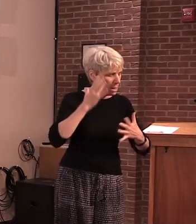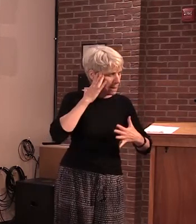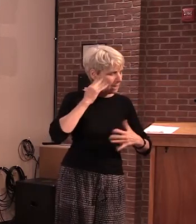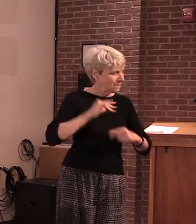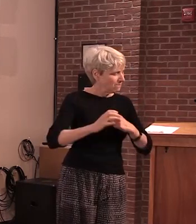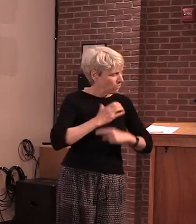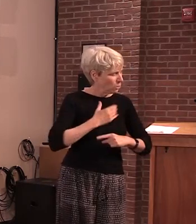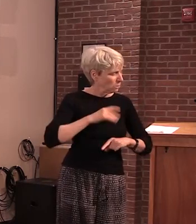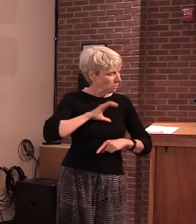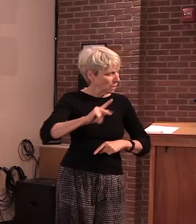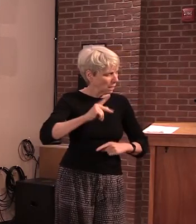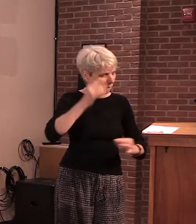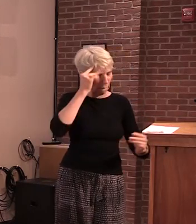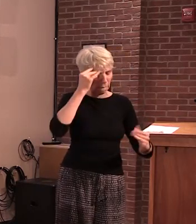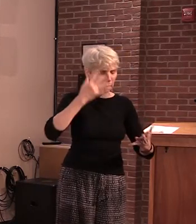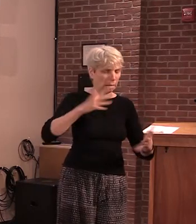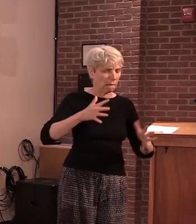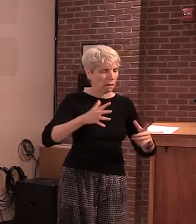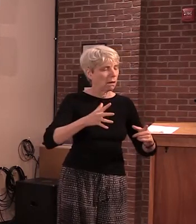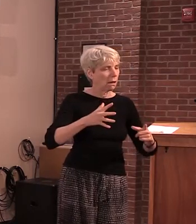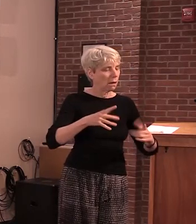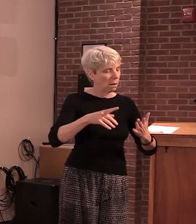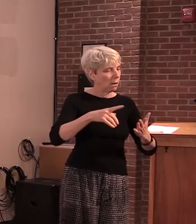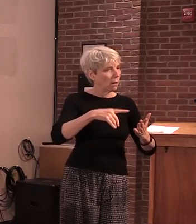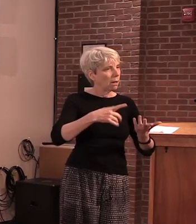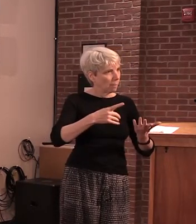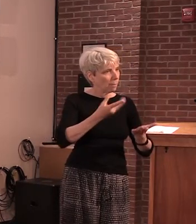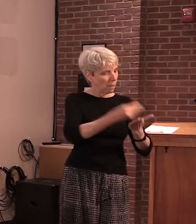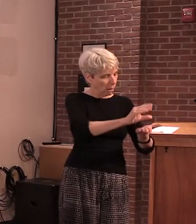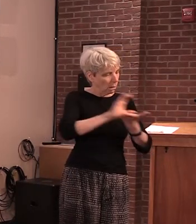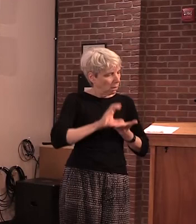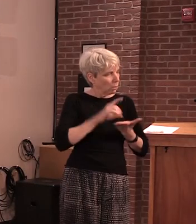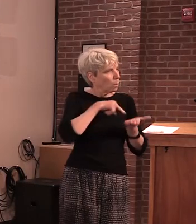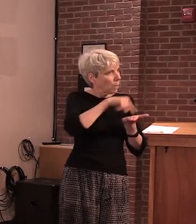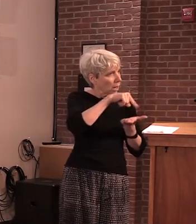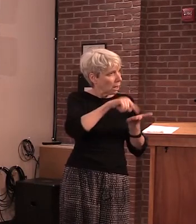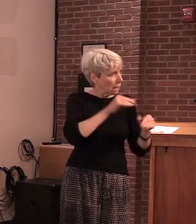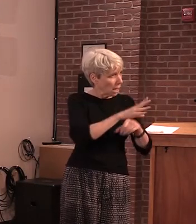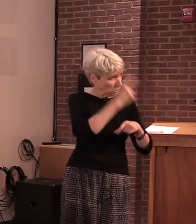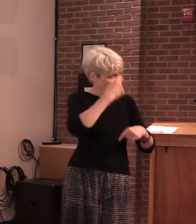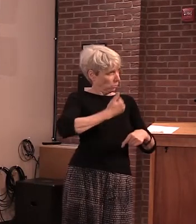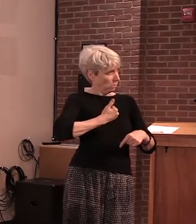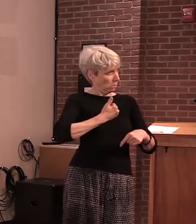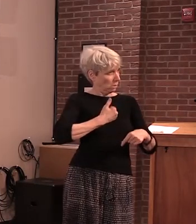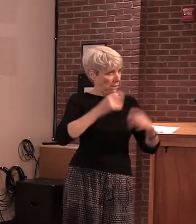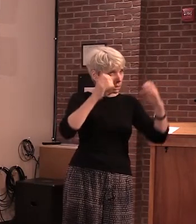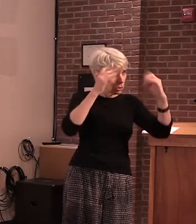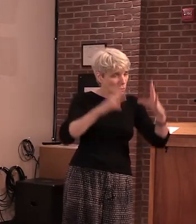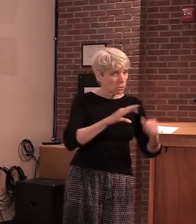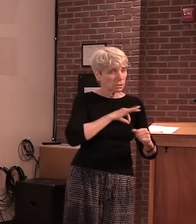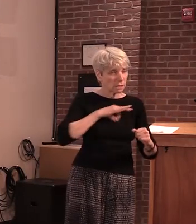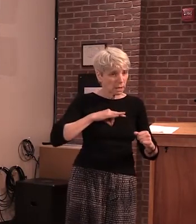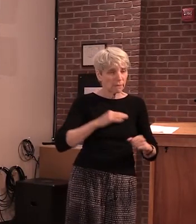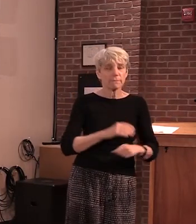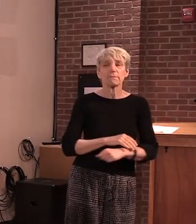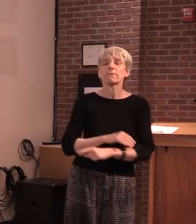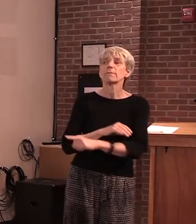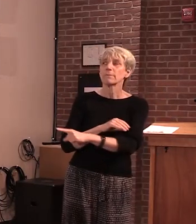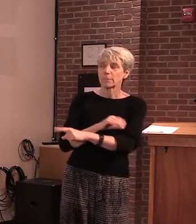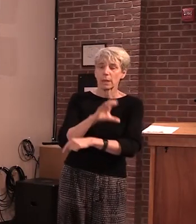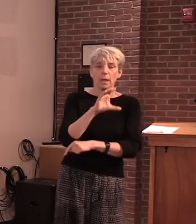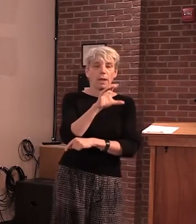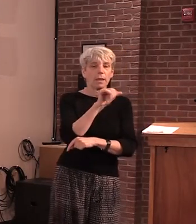There's a couple different pots of money on the CARES Act. The CRF funds are largely, the way I refer to them often, is a sort of a reimbursement